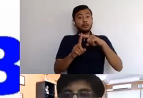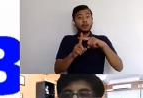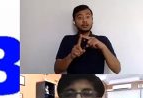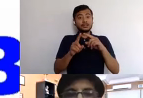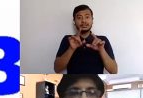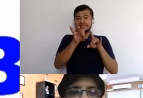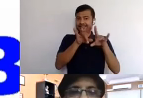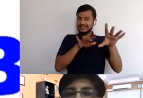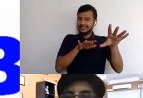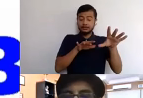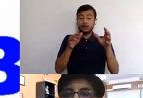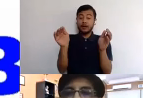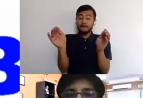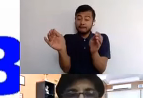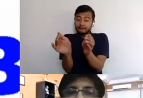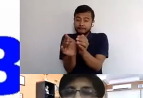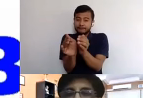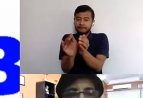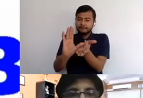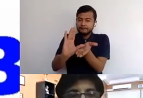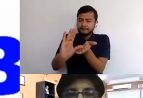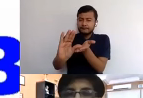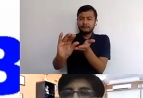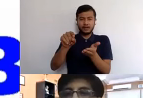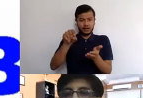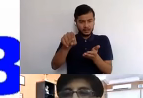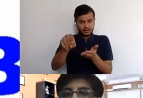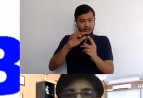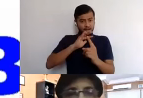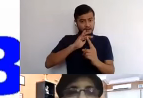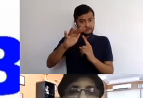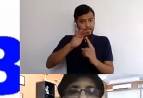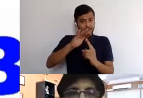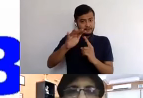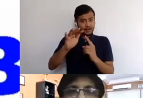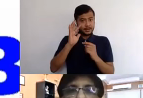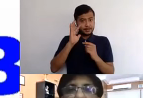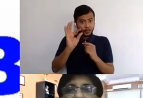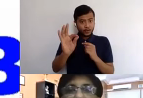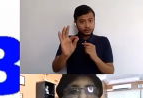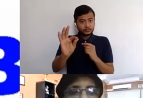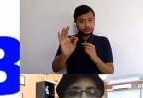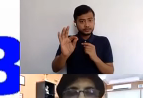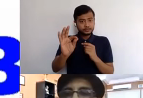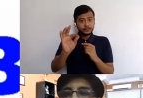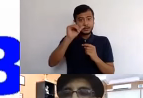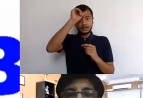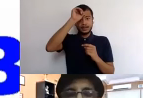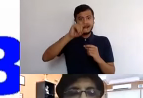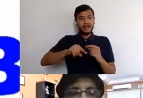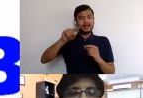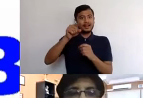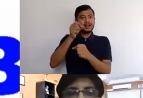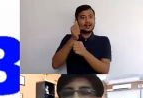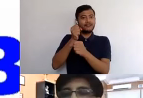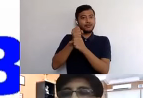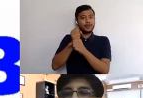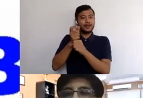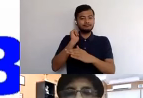particularly the Government of India's ambitious project on BharatNet and, you know, the